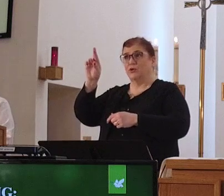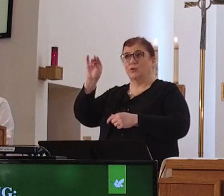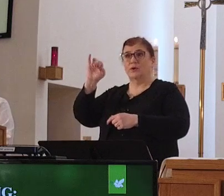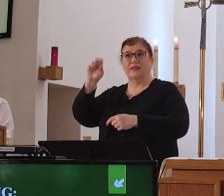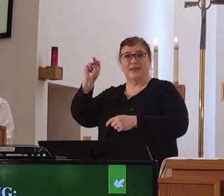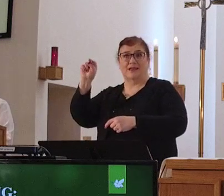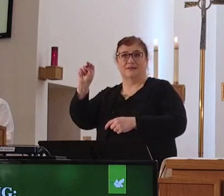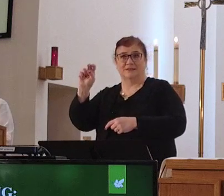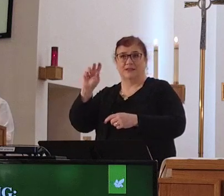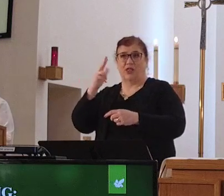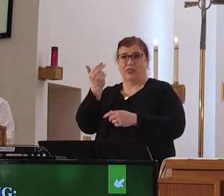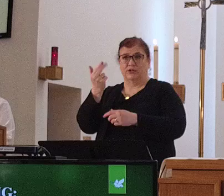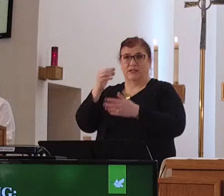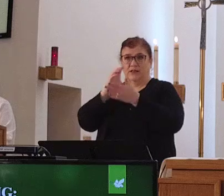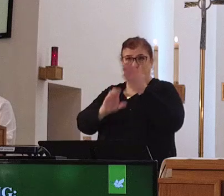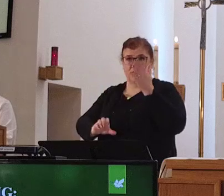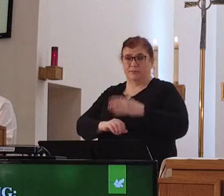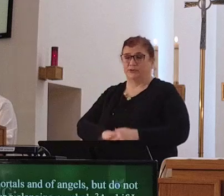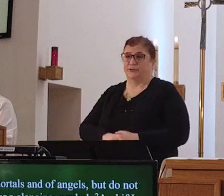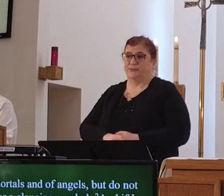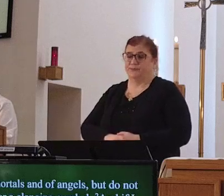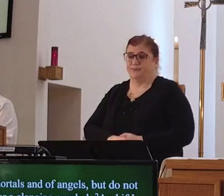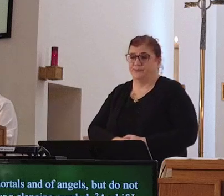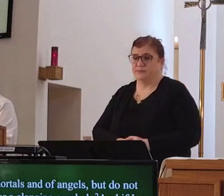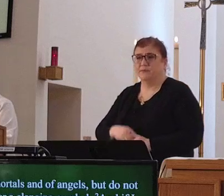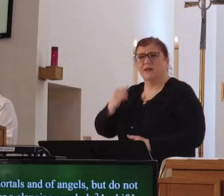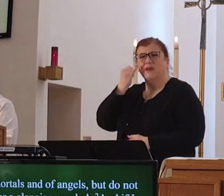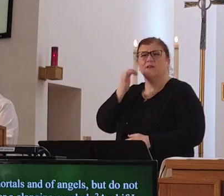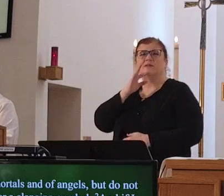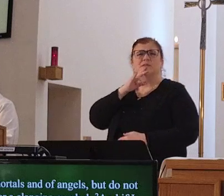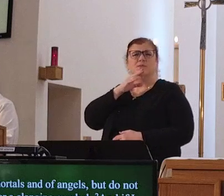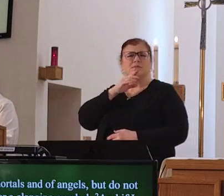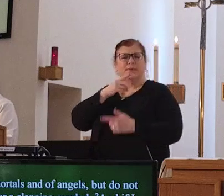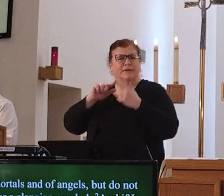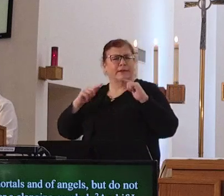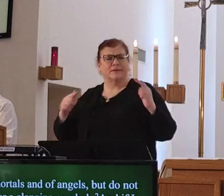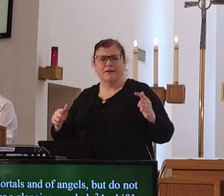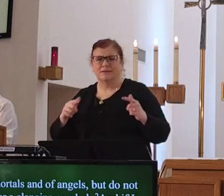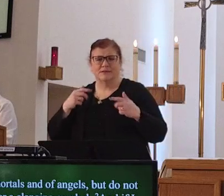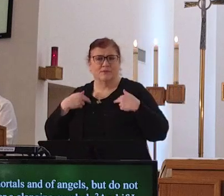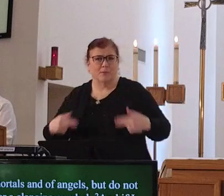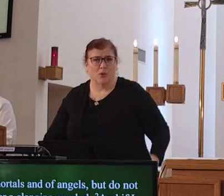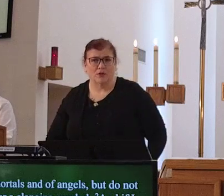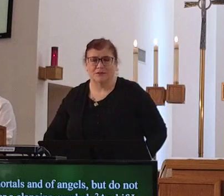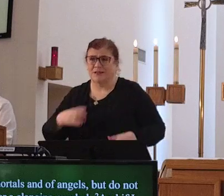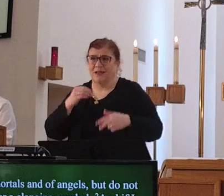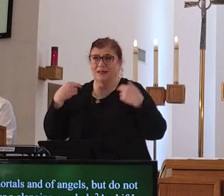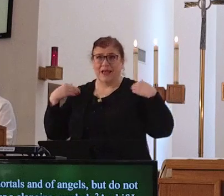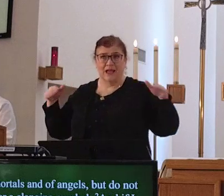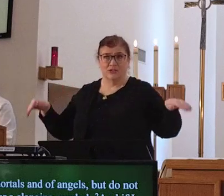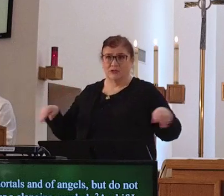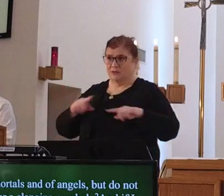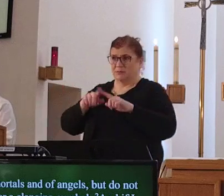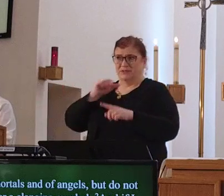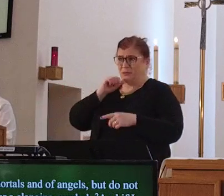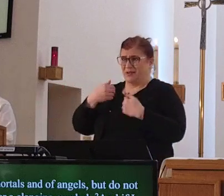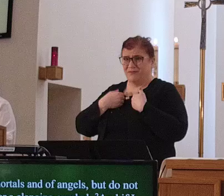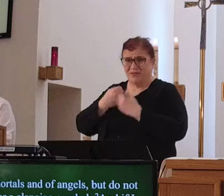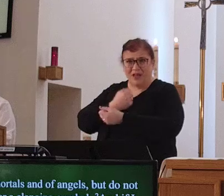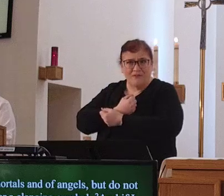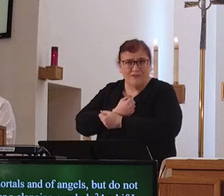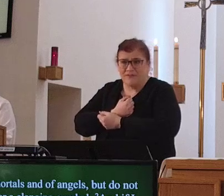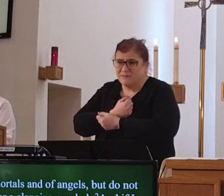Corinthians, the 13th chapter. If I speak in the tongues of mortals and of angels, but do not have